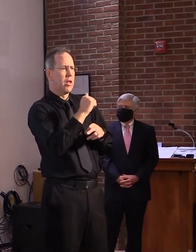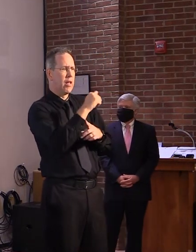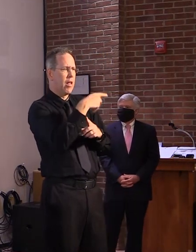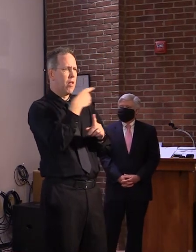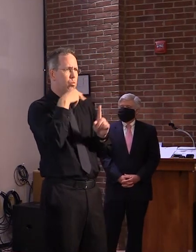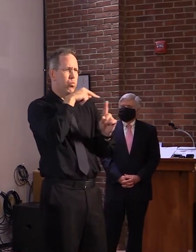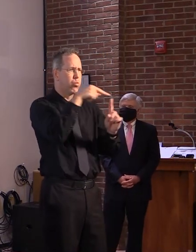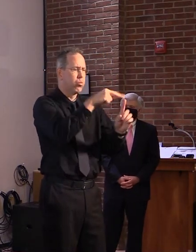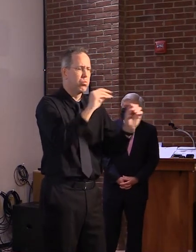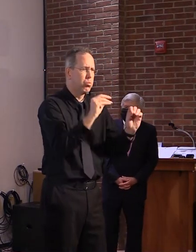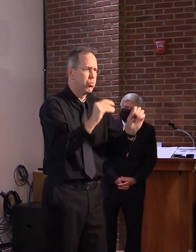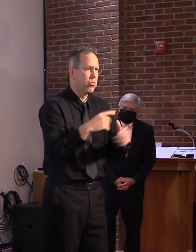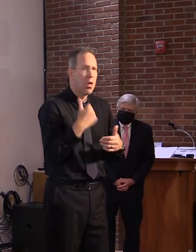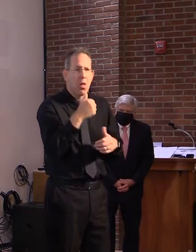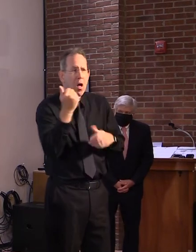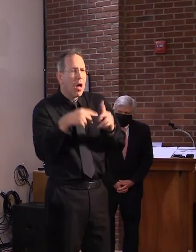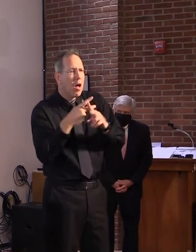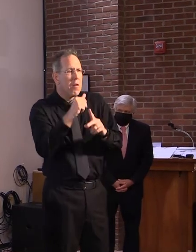thank